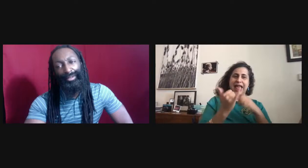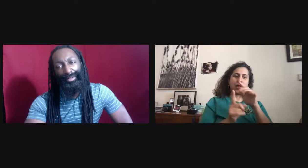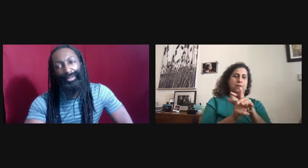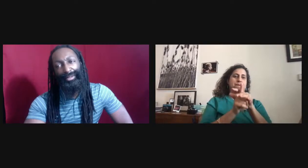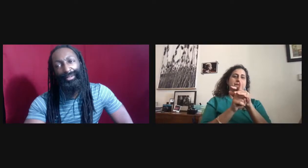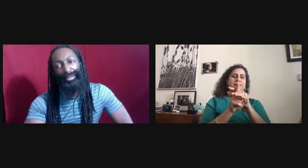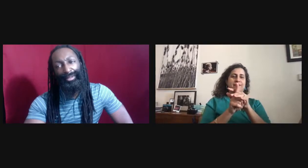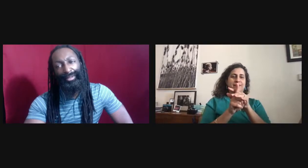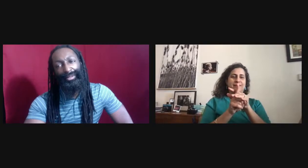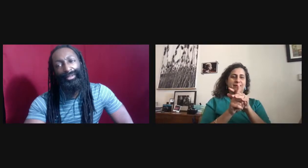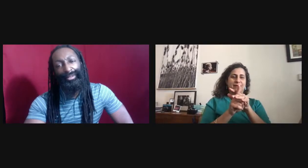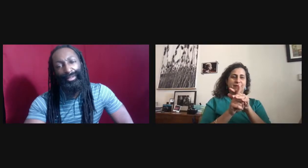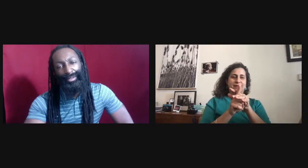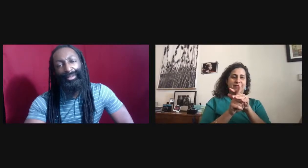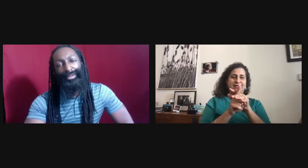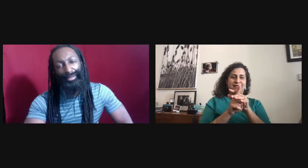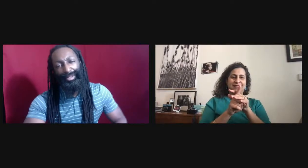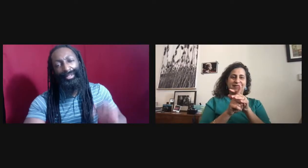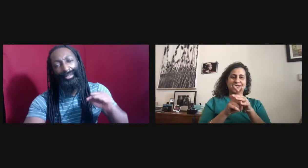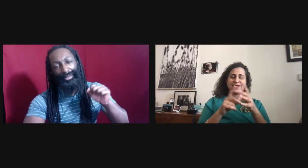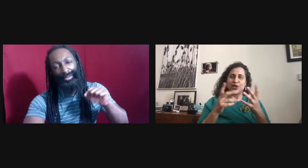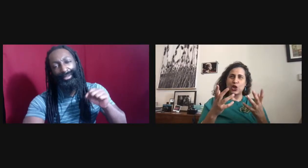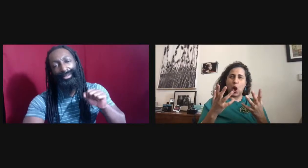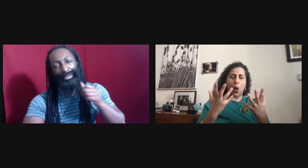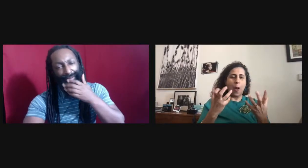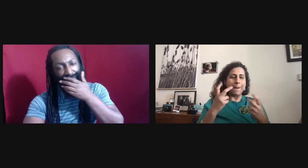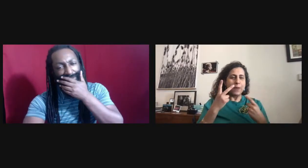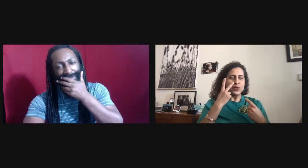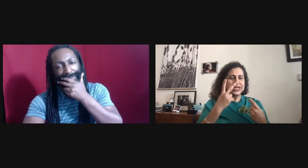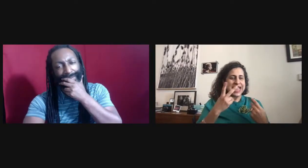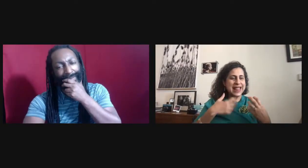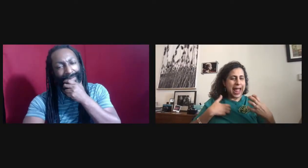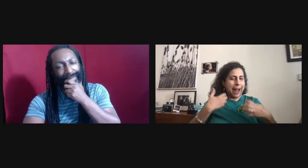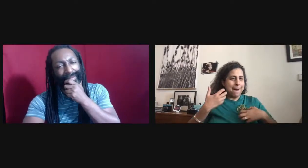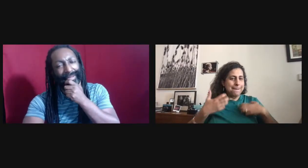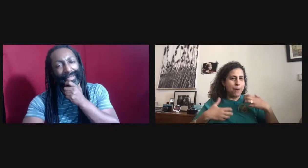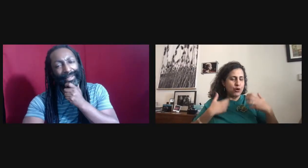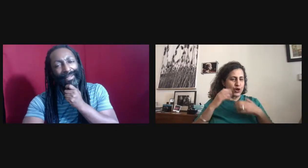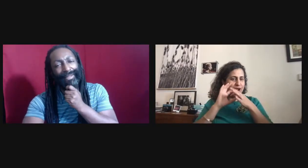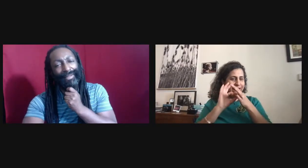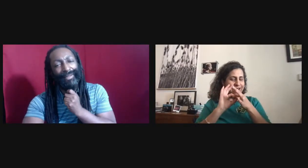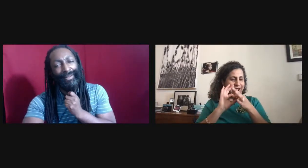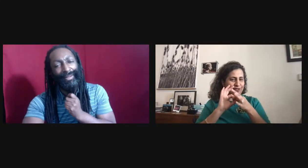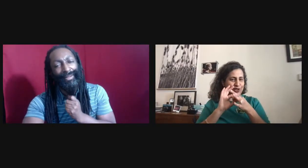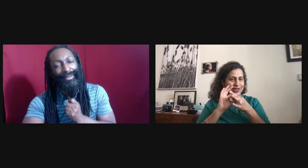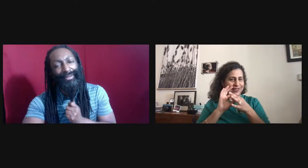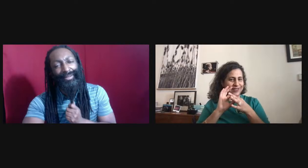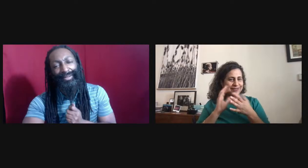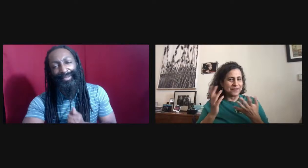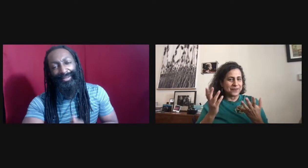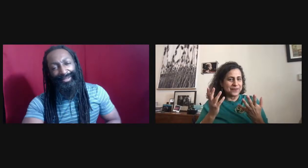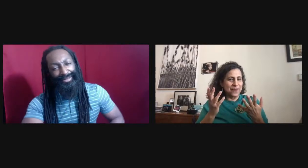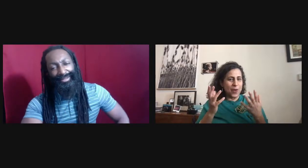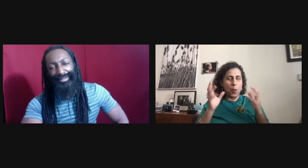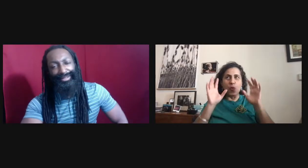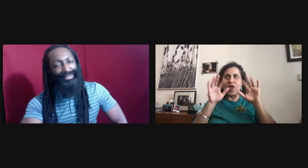and closer and closer until you were able to see that shown in the photograph. And I really wanted people to